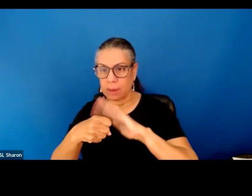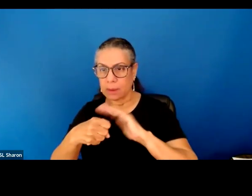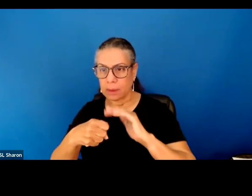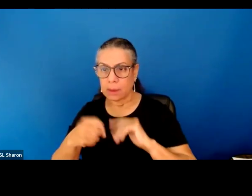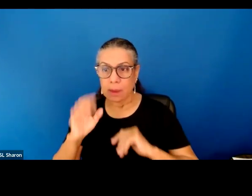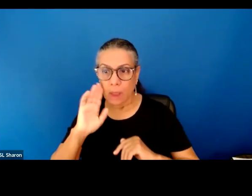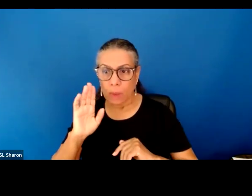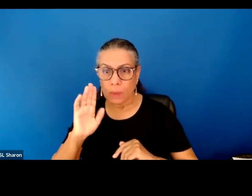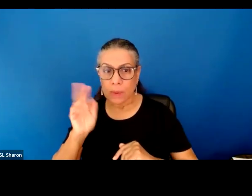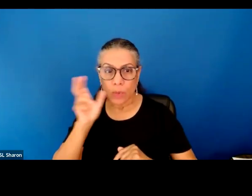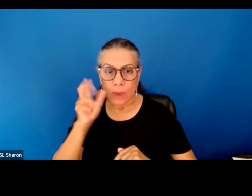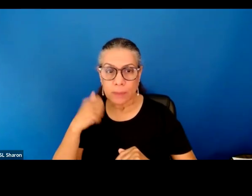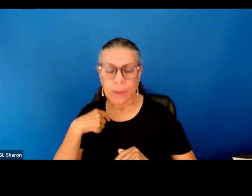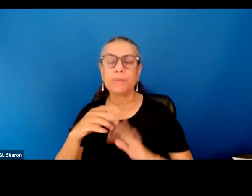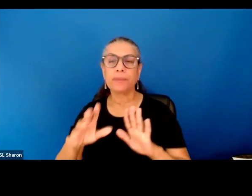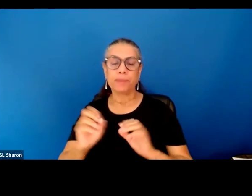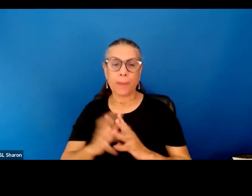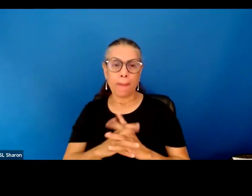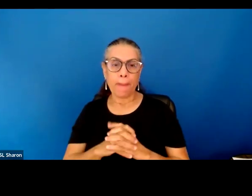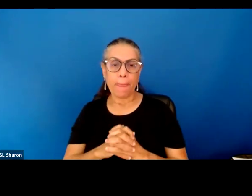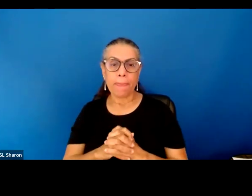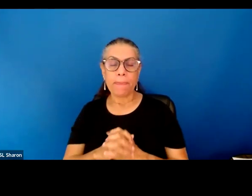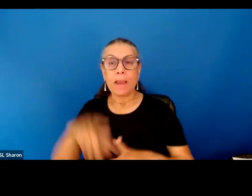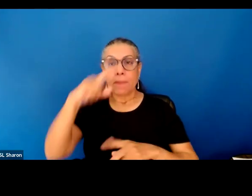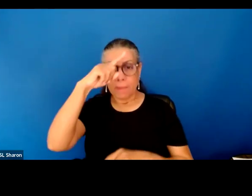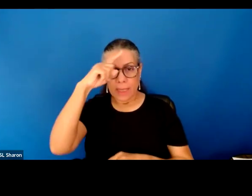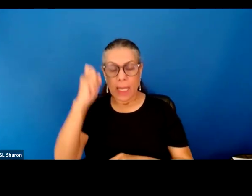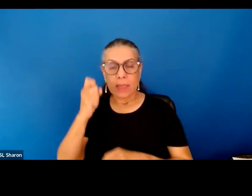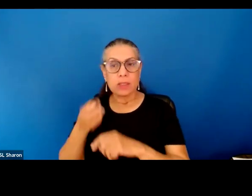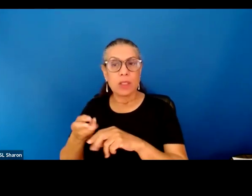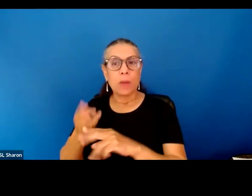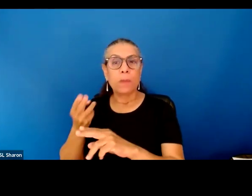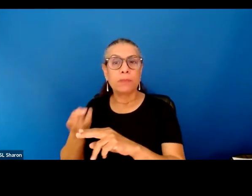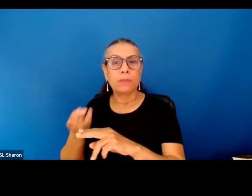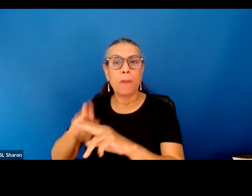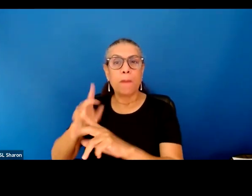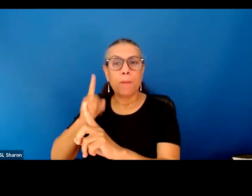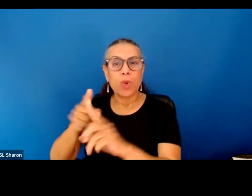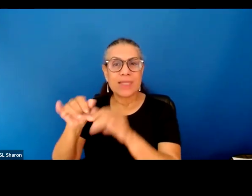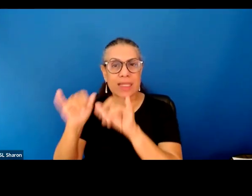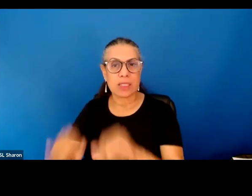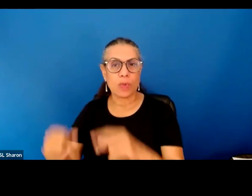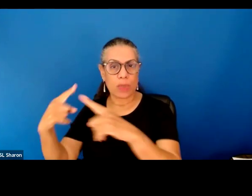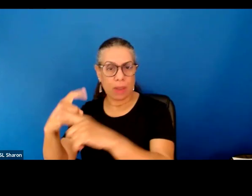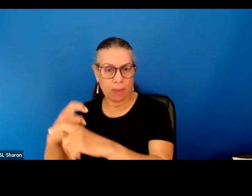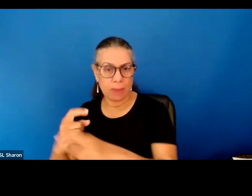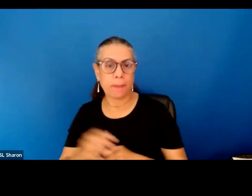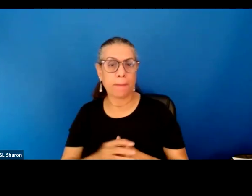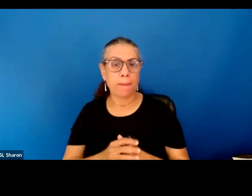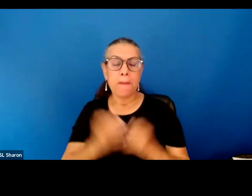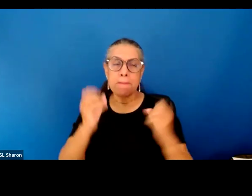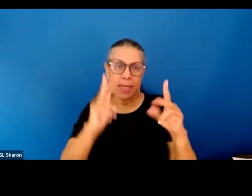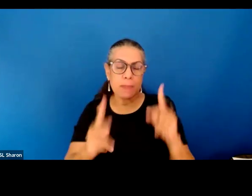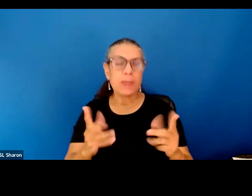Hello? All right. The fact that in many corners, folks